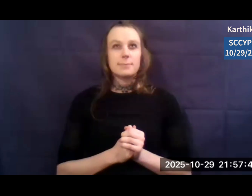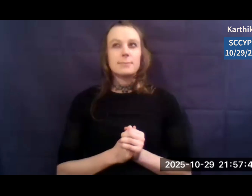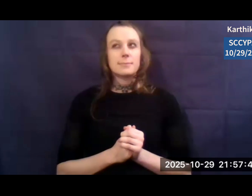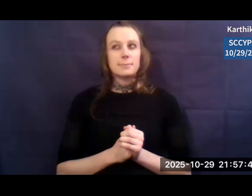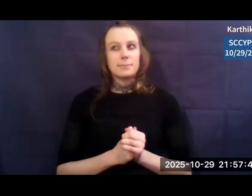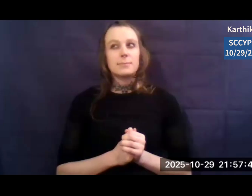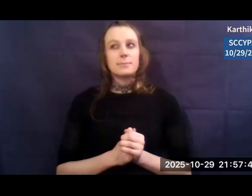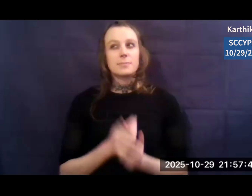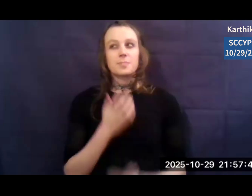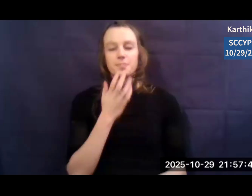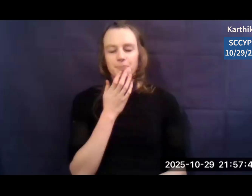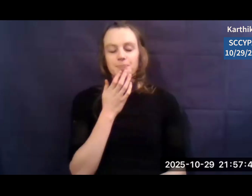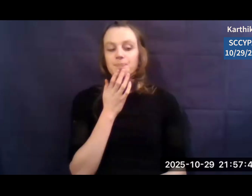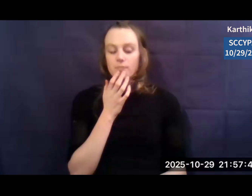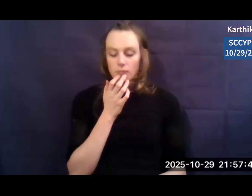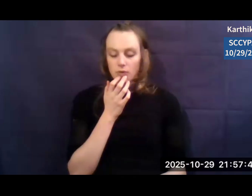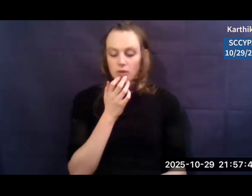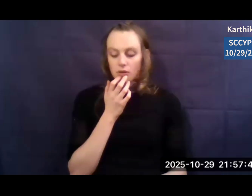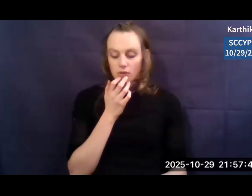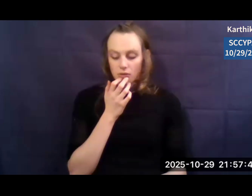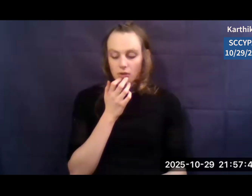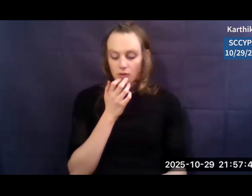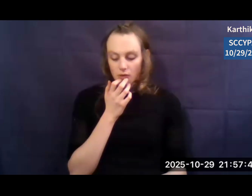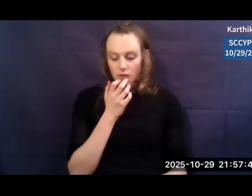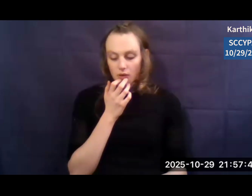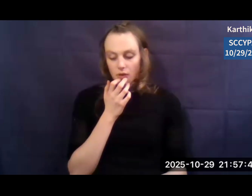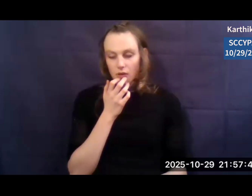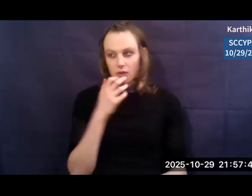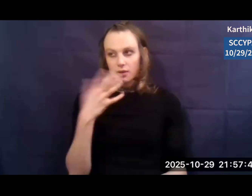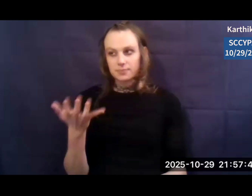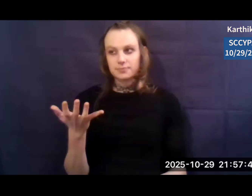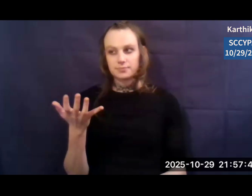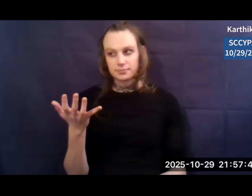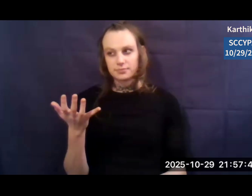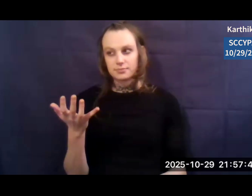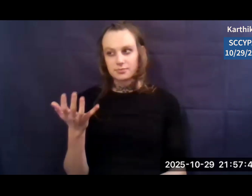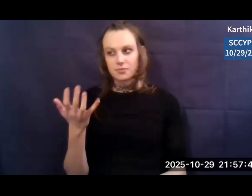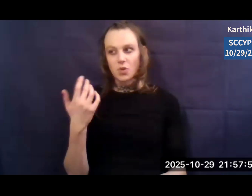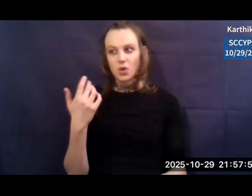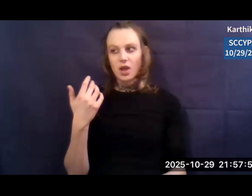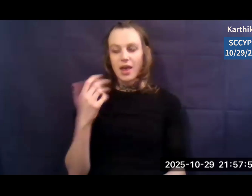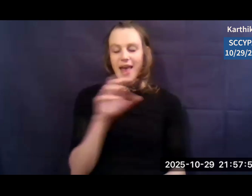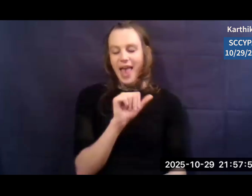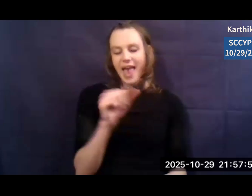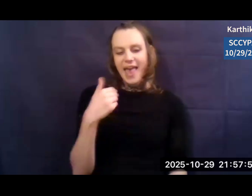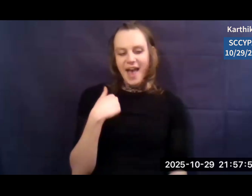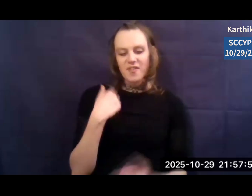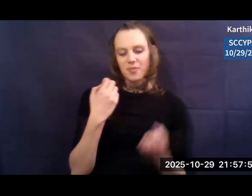we have these some like slogans in AA that are like